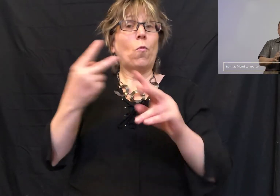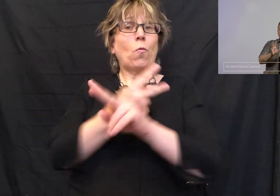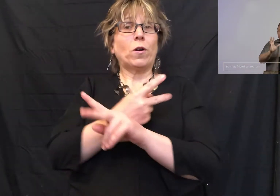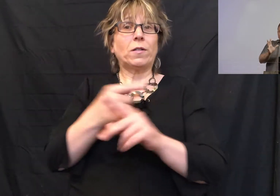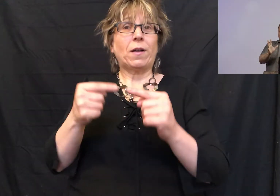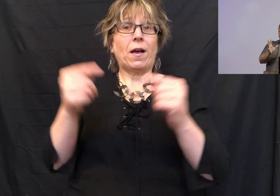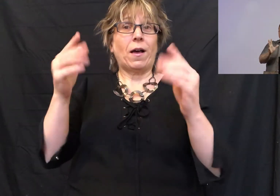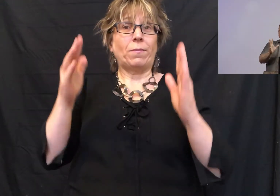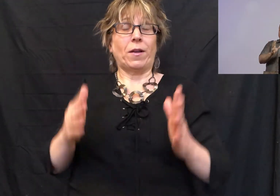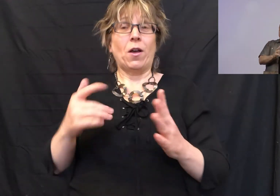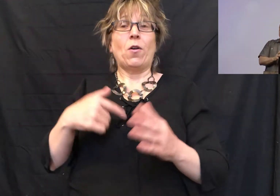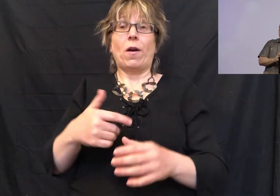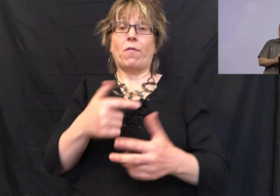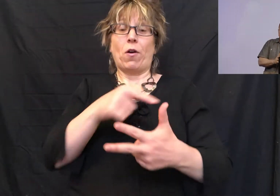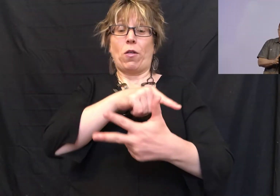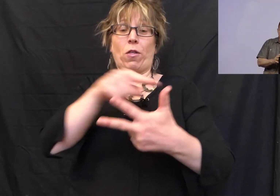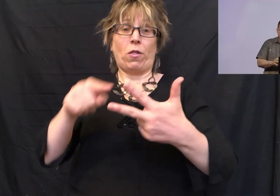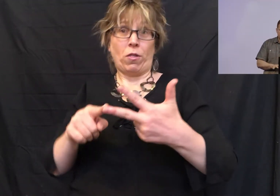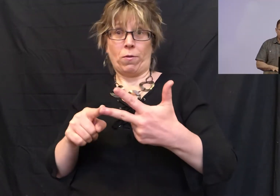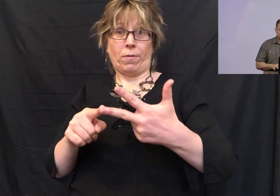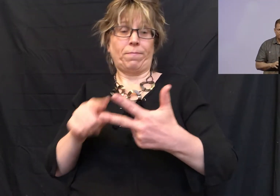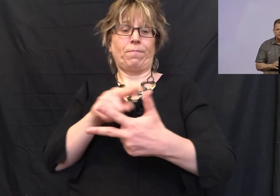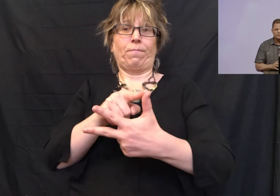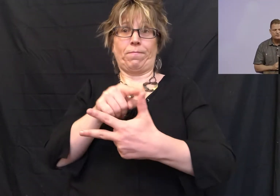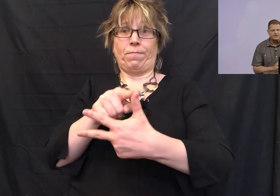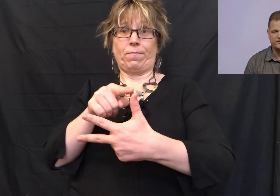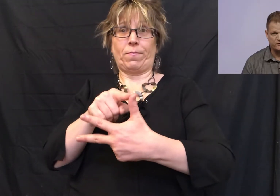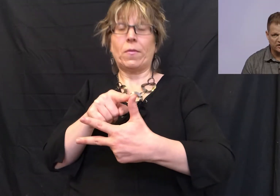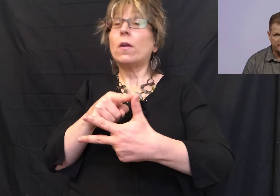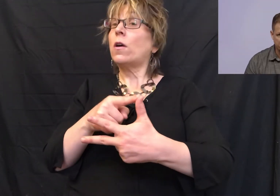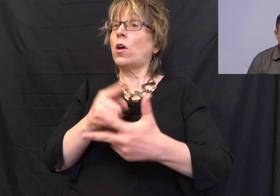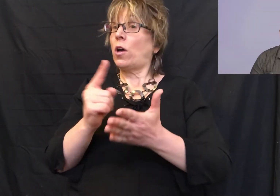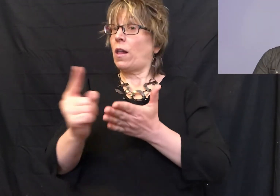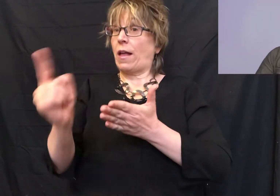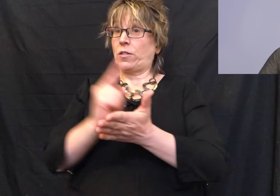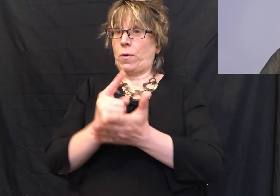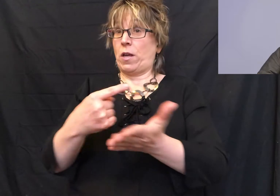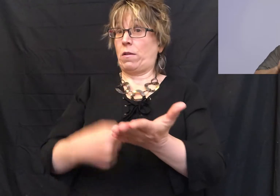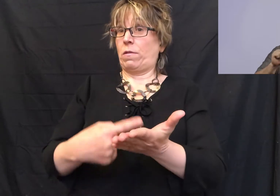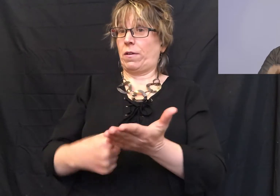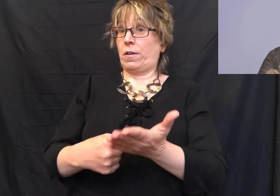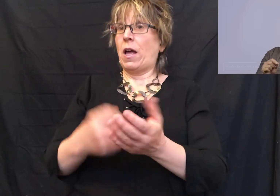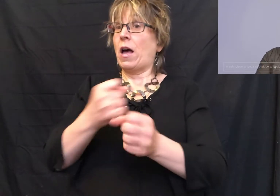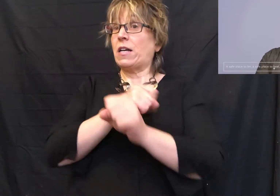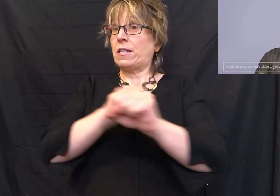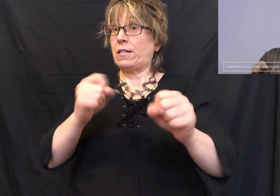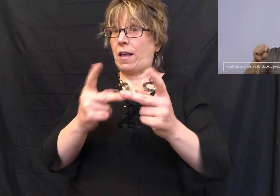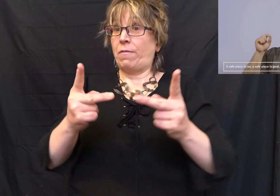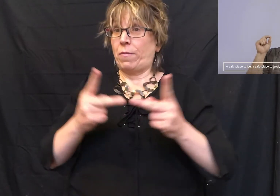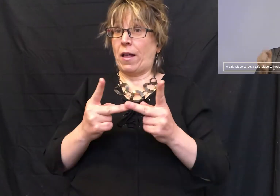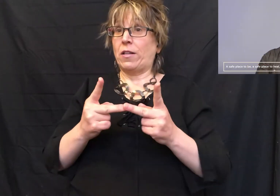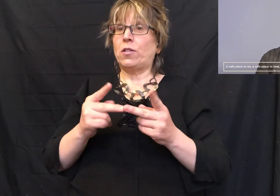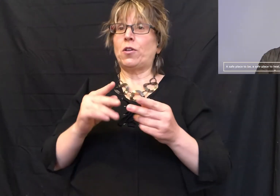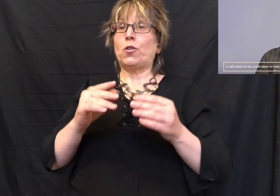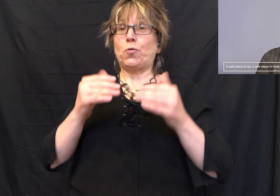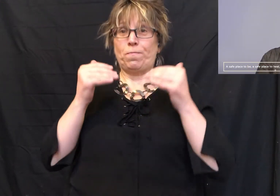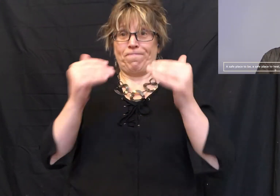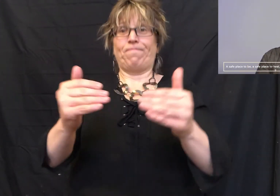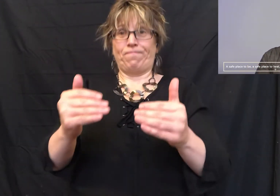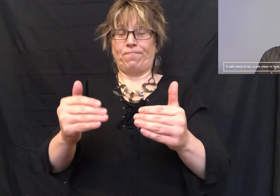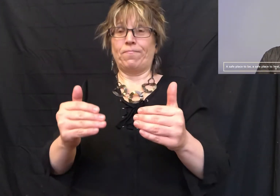looking at 3 filters when we look at our relationships in this series. The first one is this. We talked about this last week. A safe place to